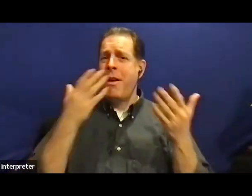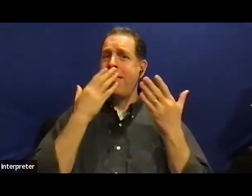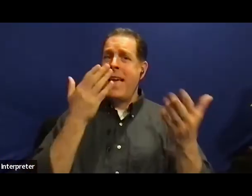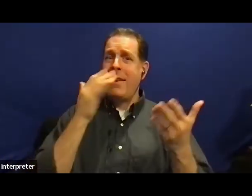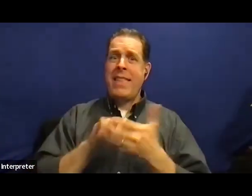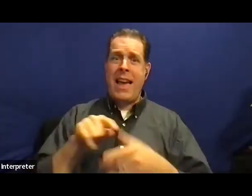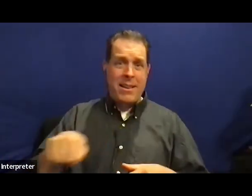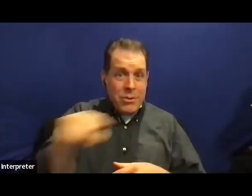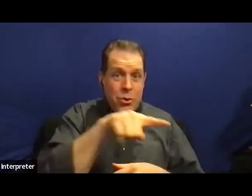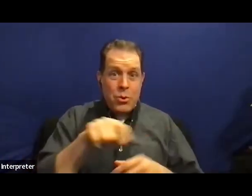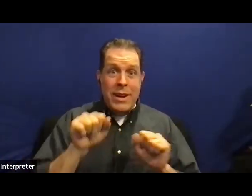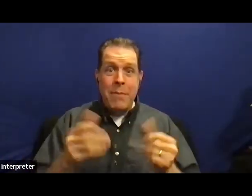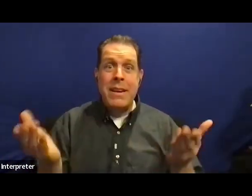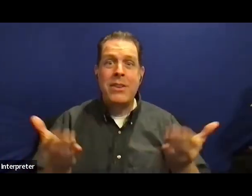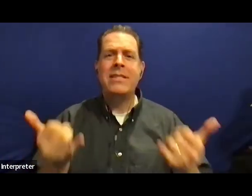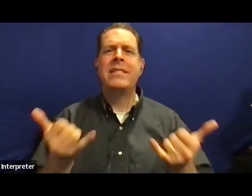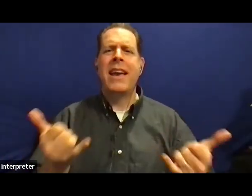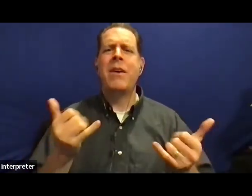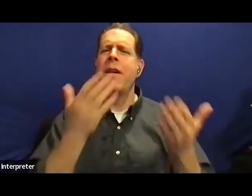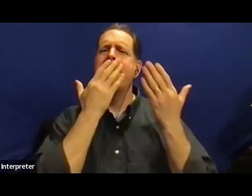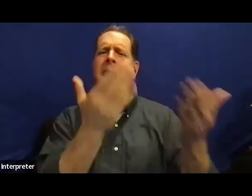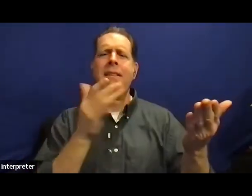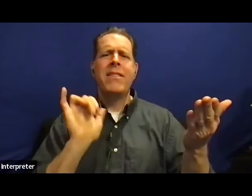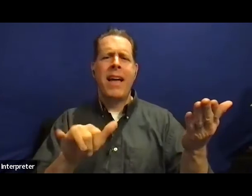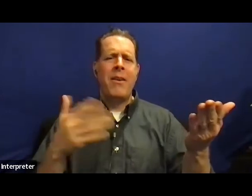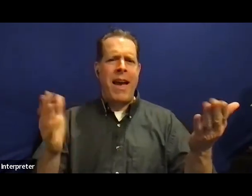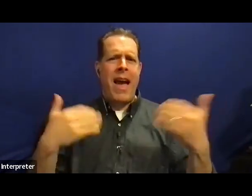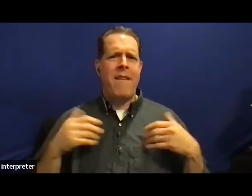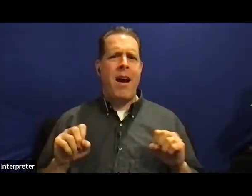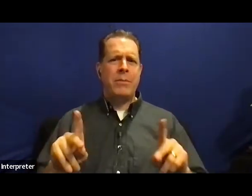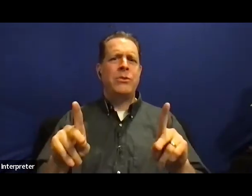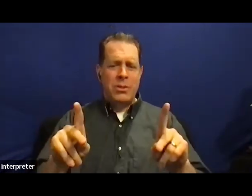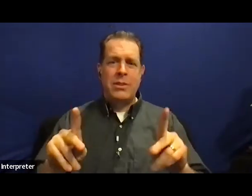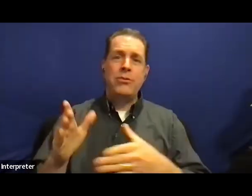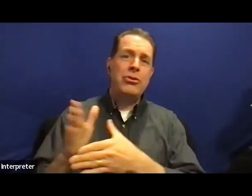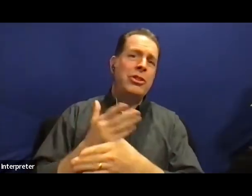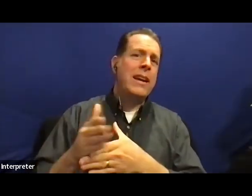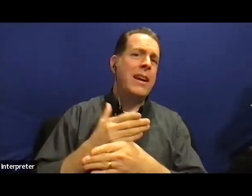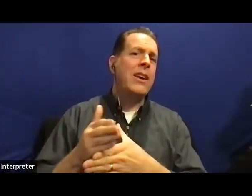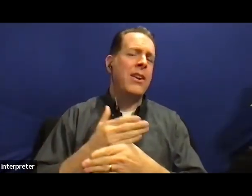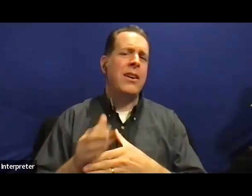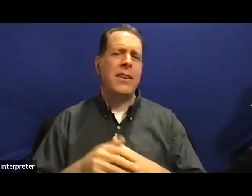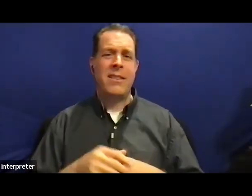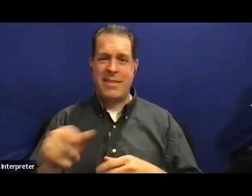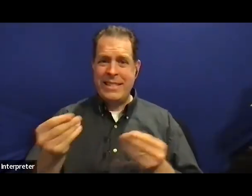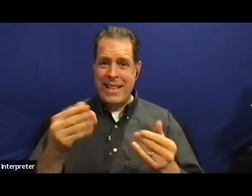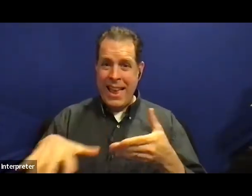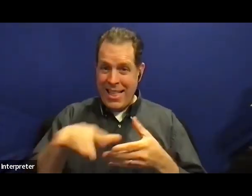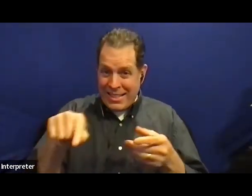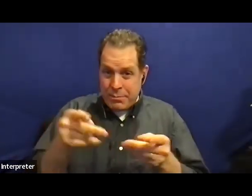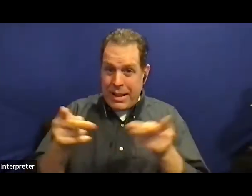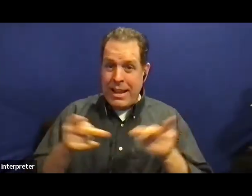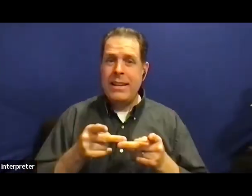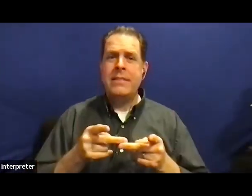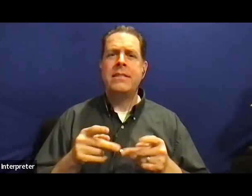could be here today, thankful that we have this opportunity to share this land, this place,